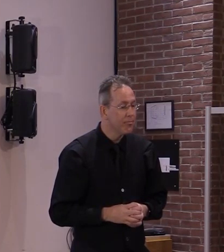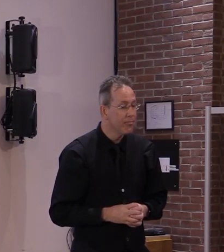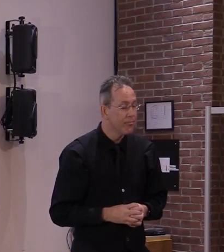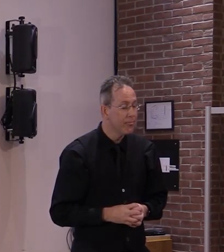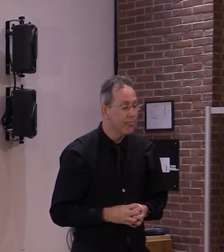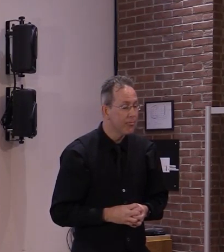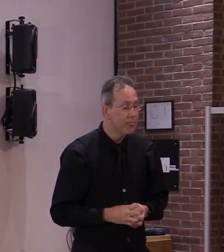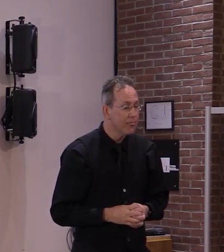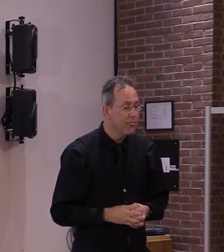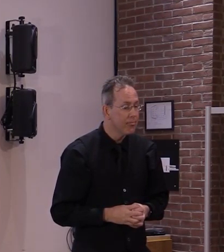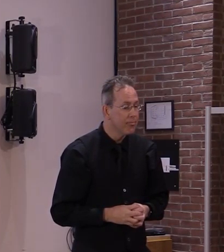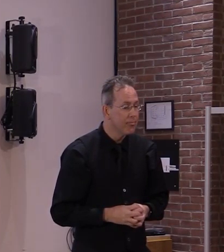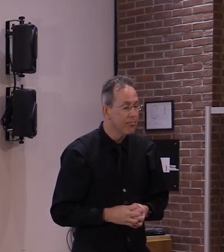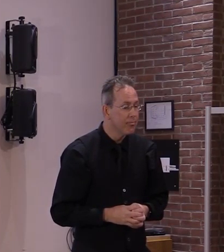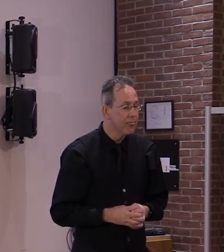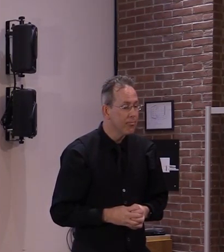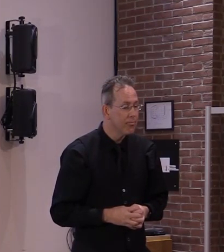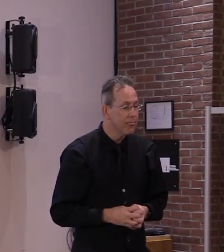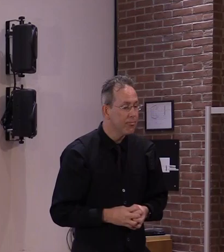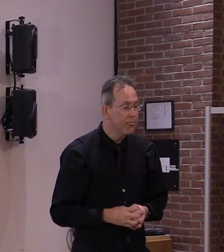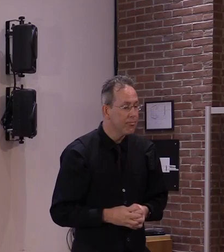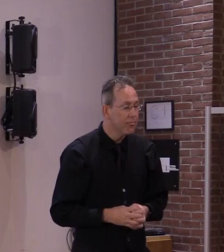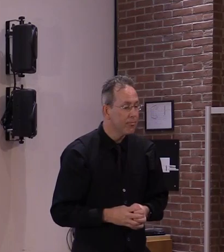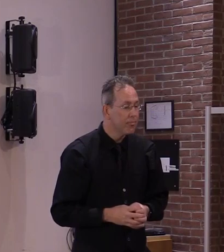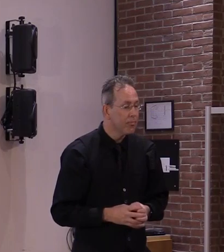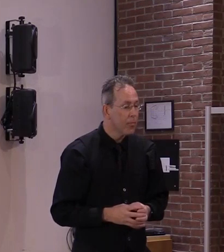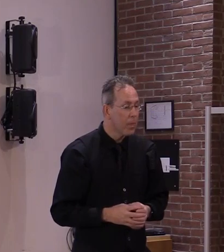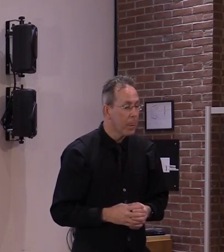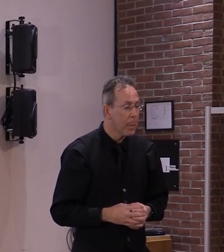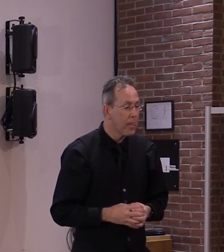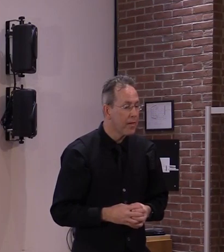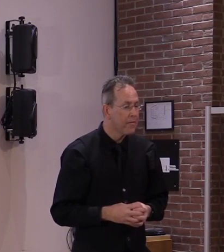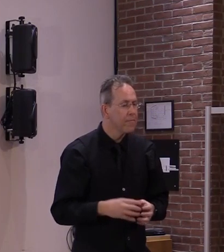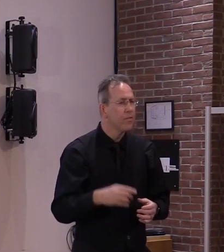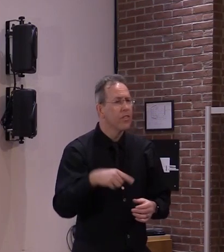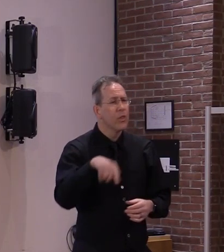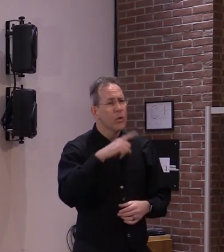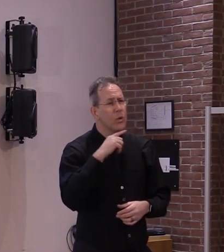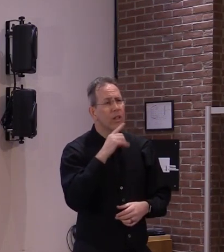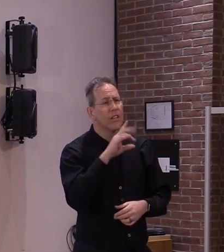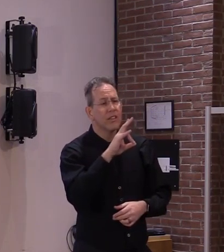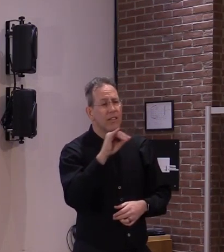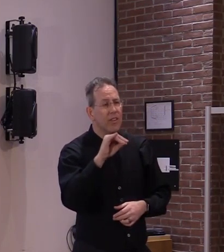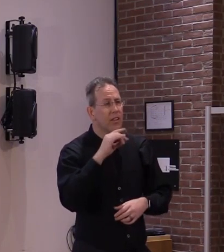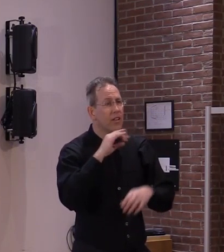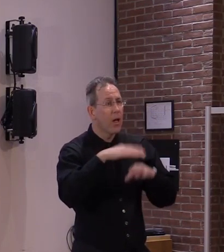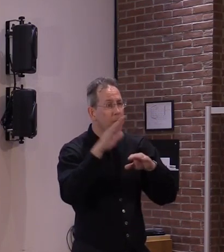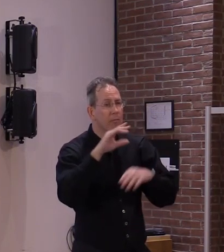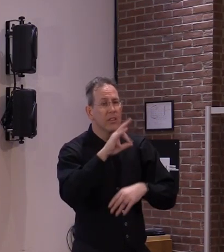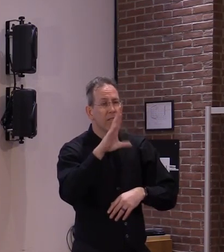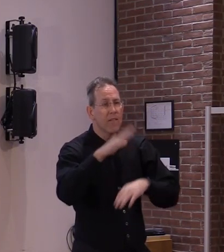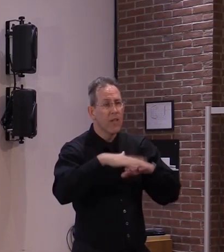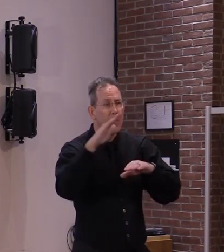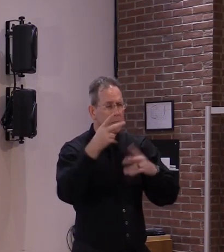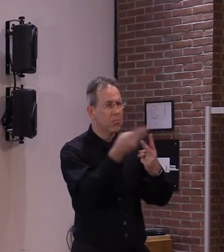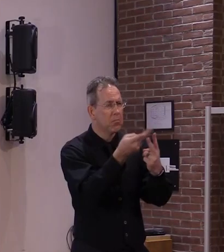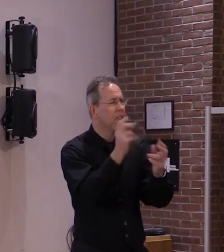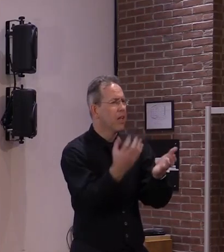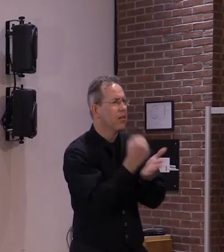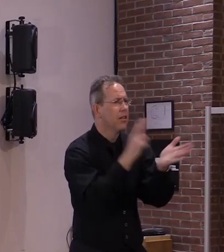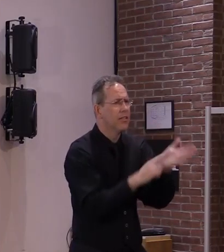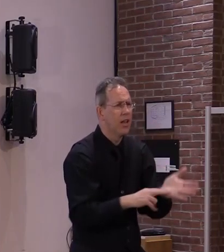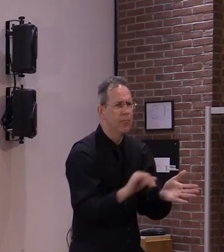in the next week or two, we're going to be doing some evaluation